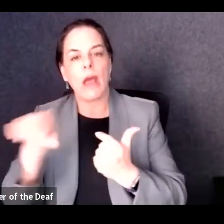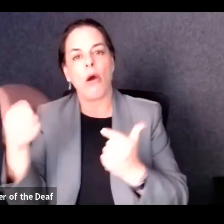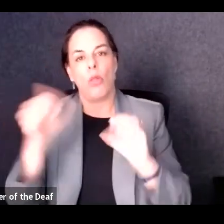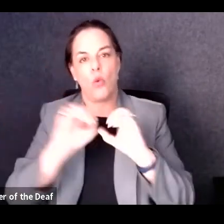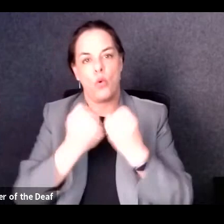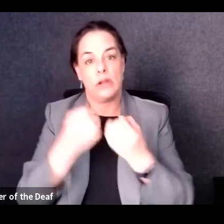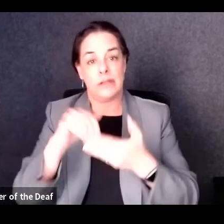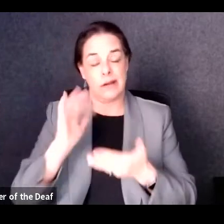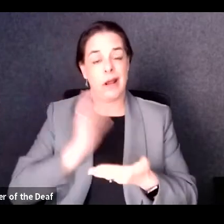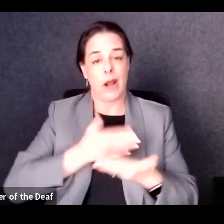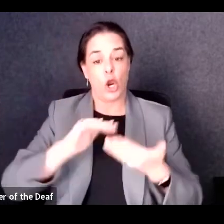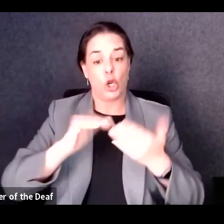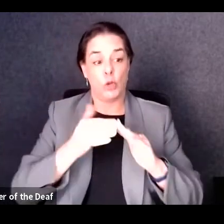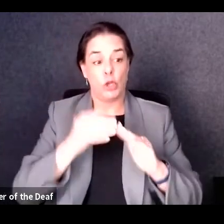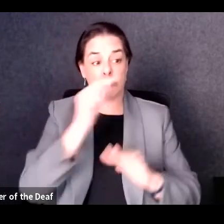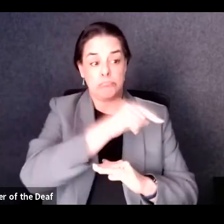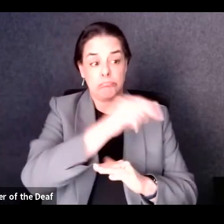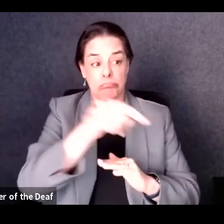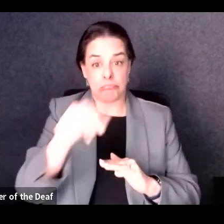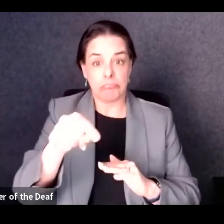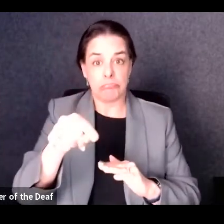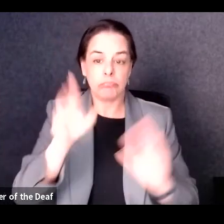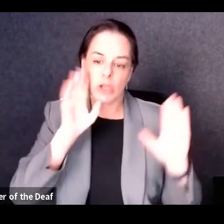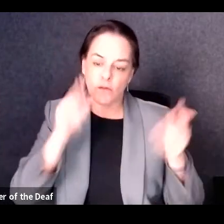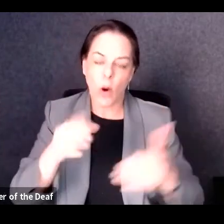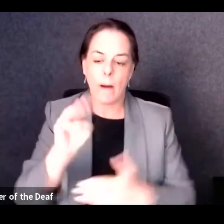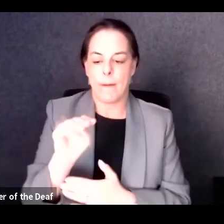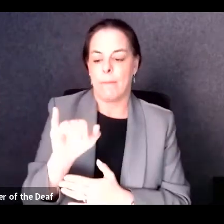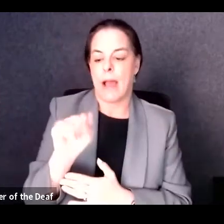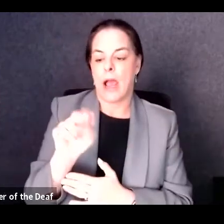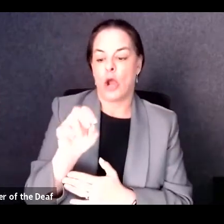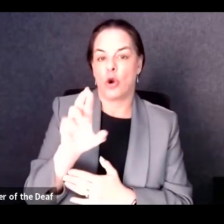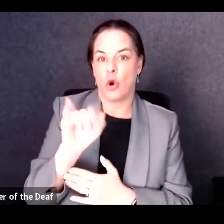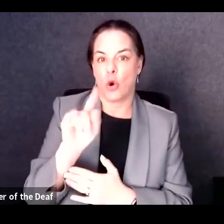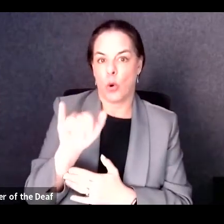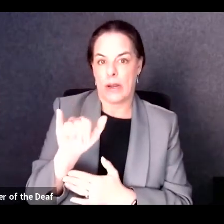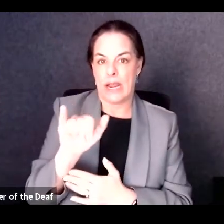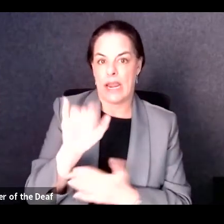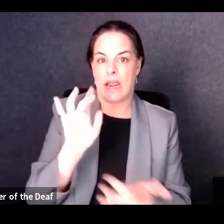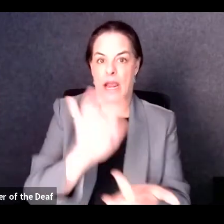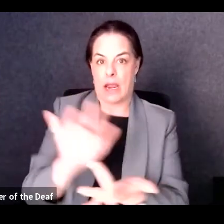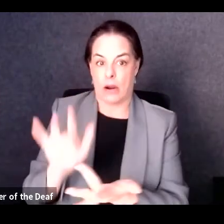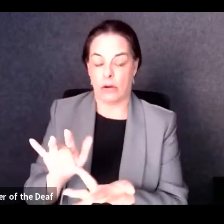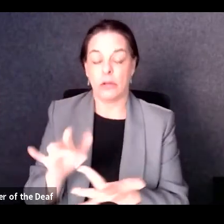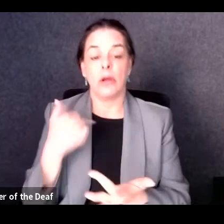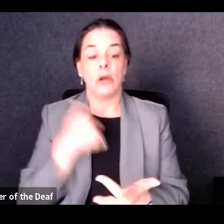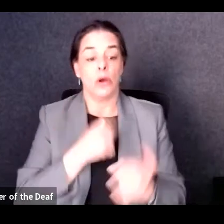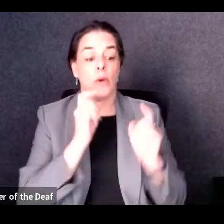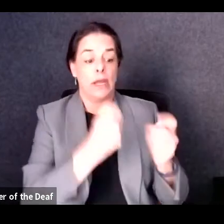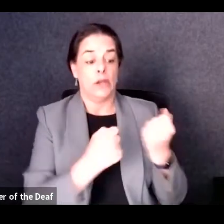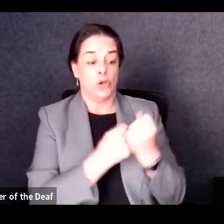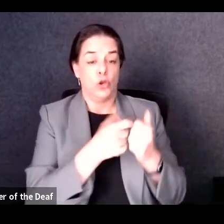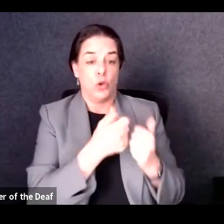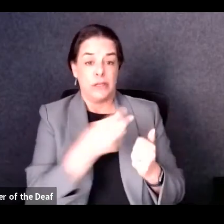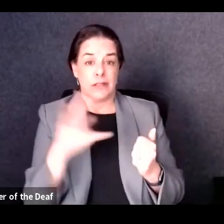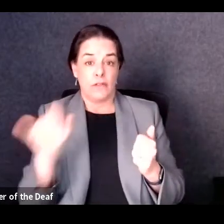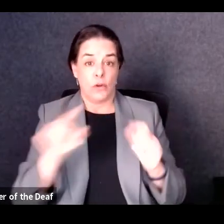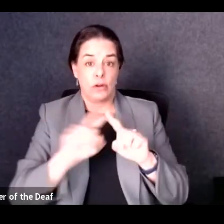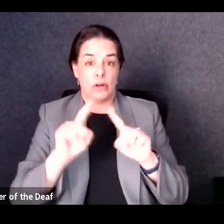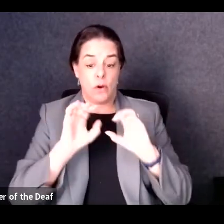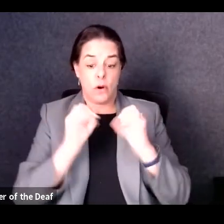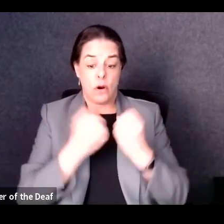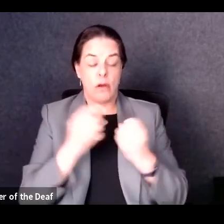our community that are dedicated to minority outreach. We have lent support to several of these organizations as they work to